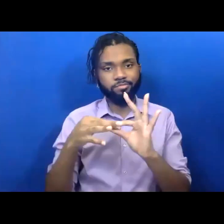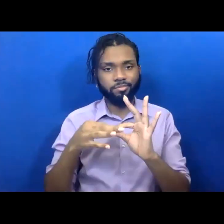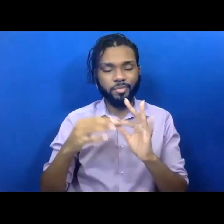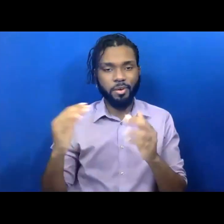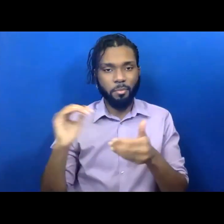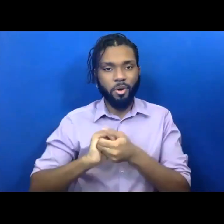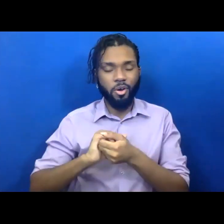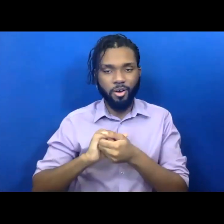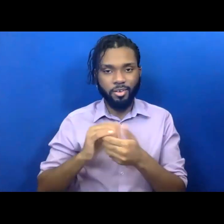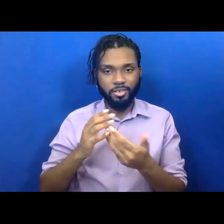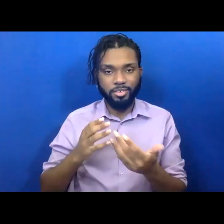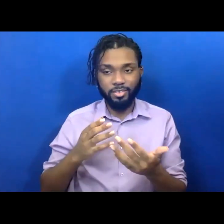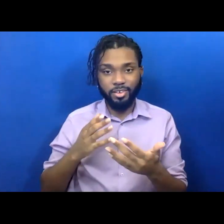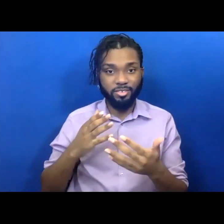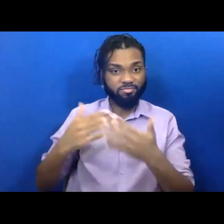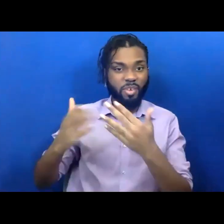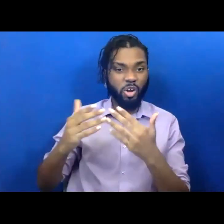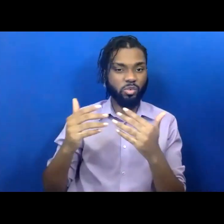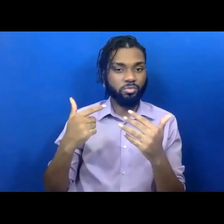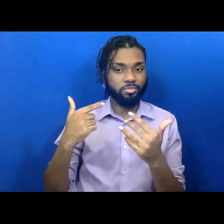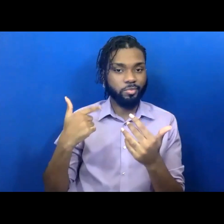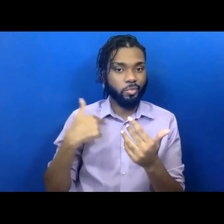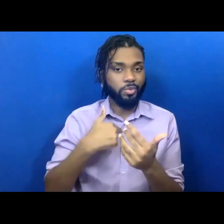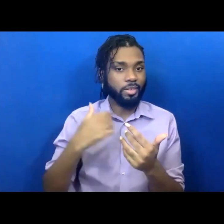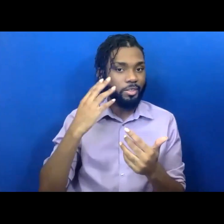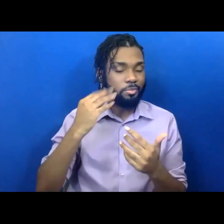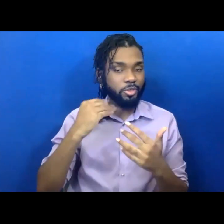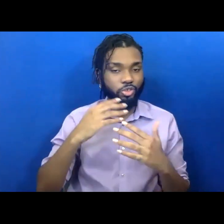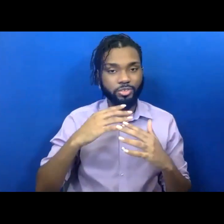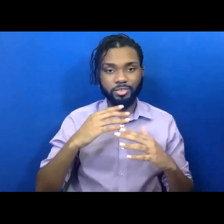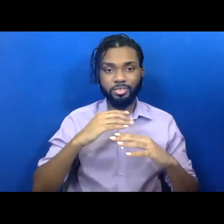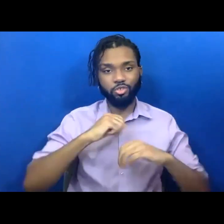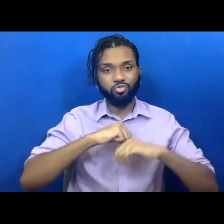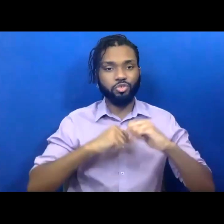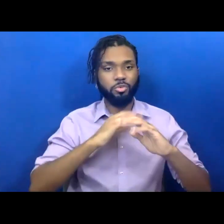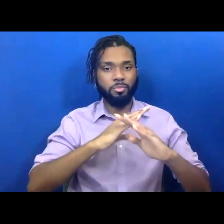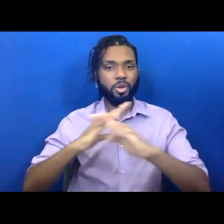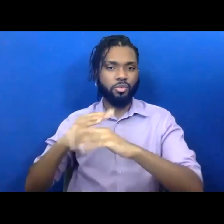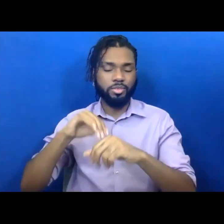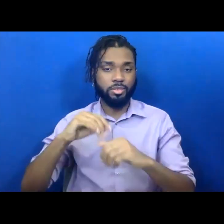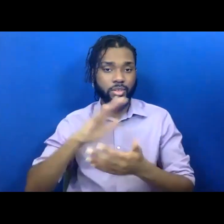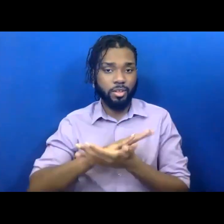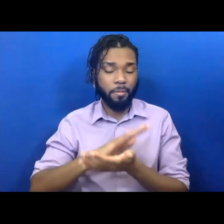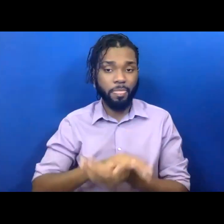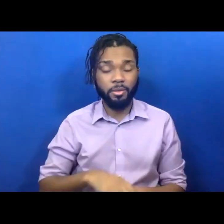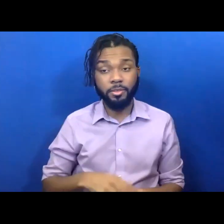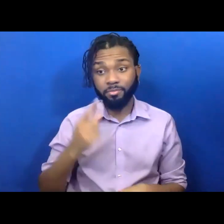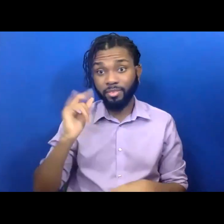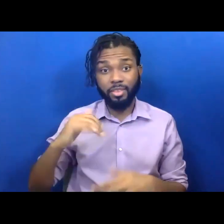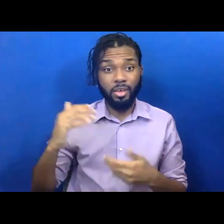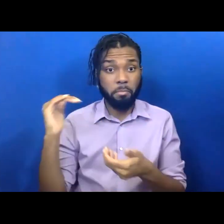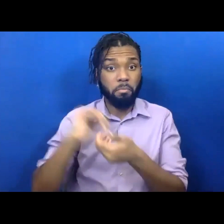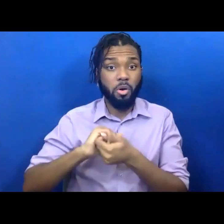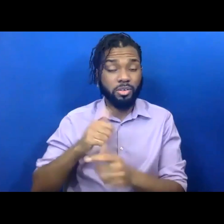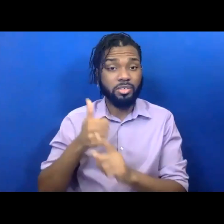the structural barriers that we are finding in the academy, and that we have this bond basically